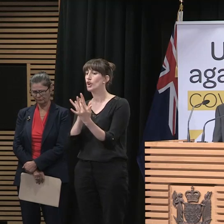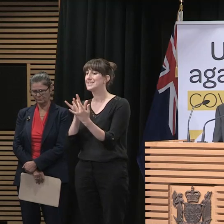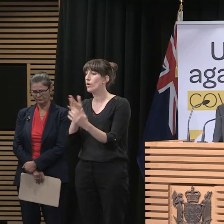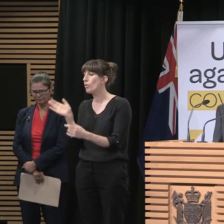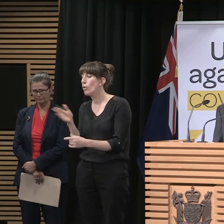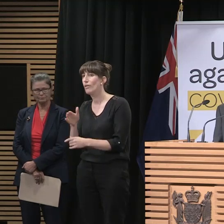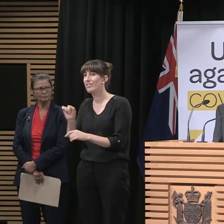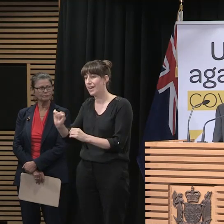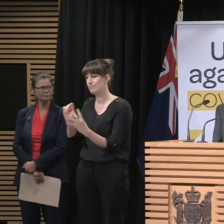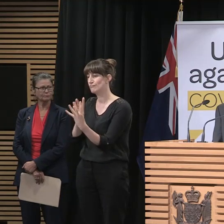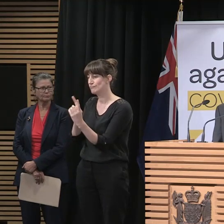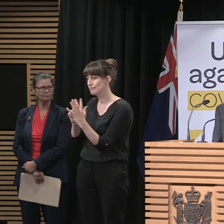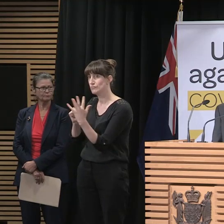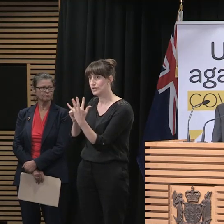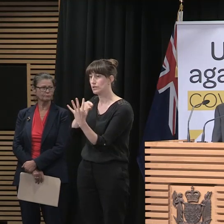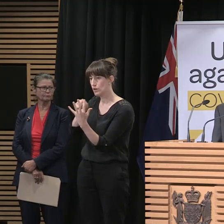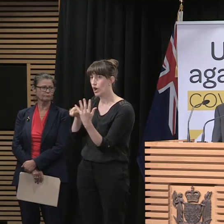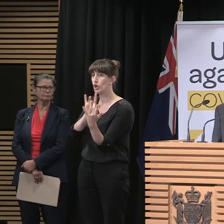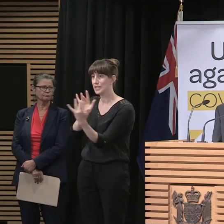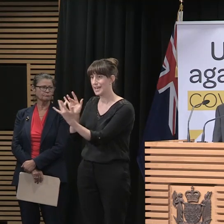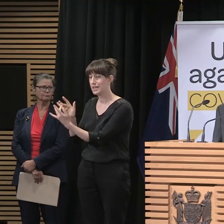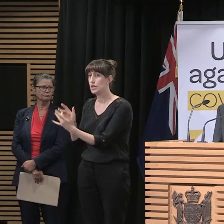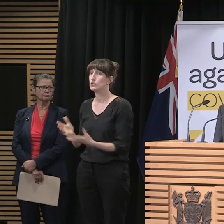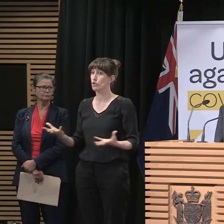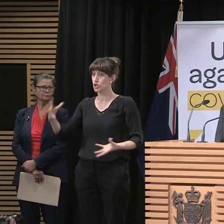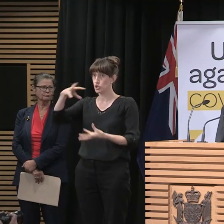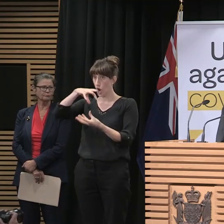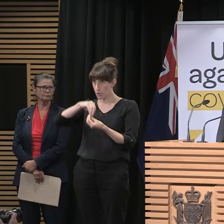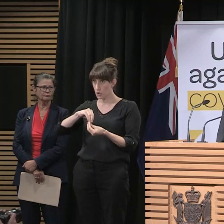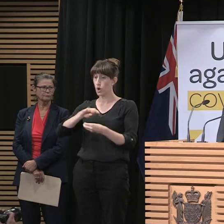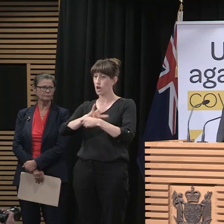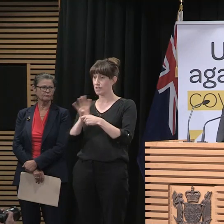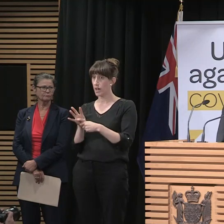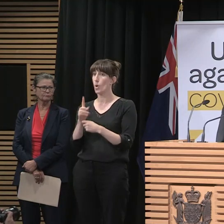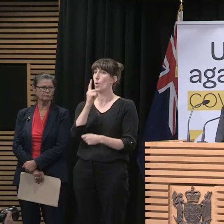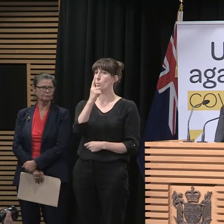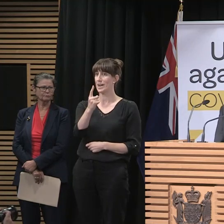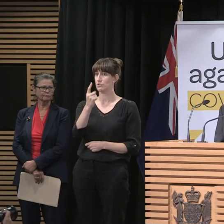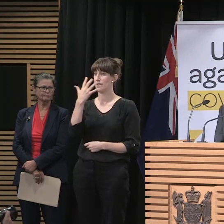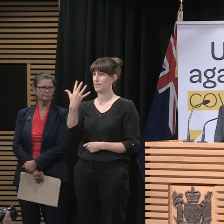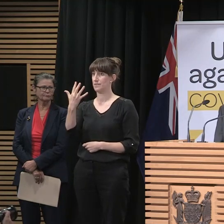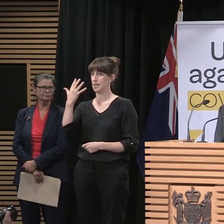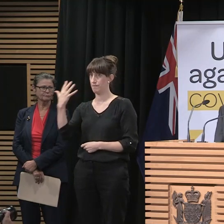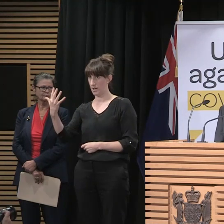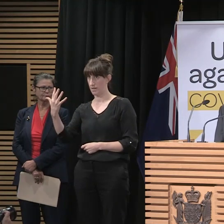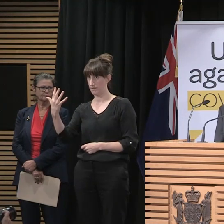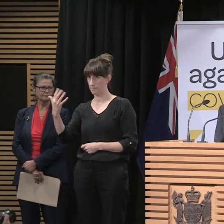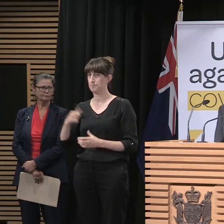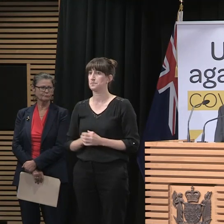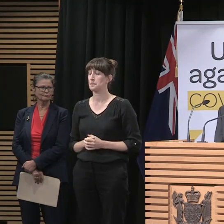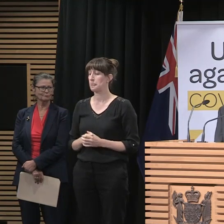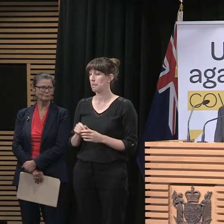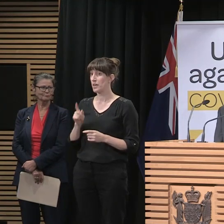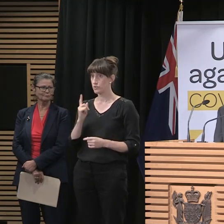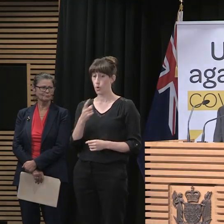and probable cases is 155. And we will now report the total combined